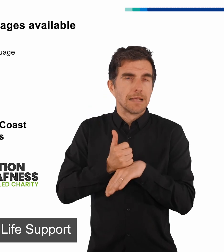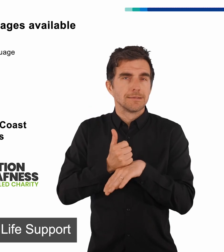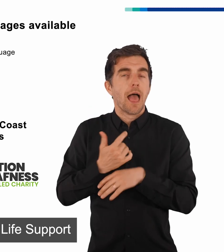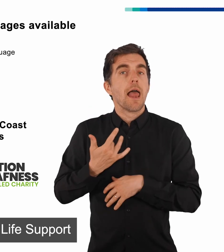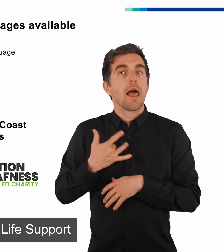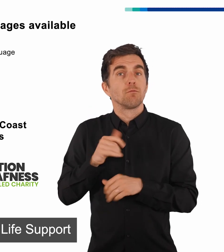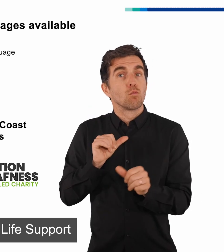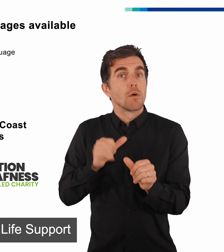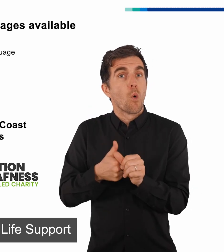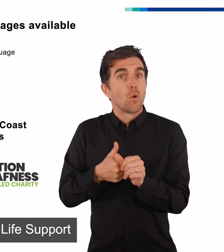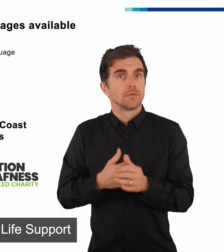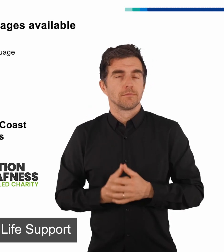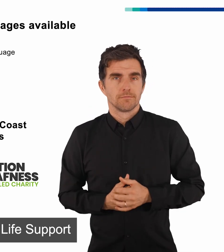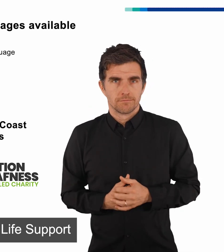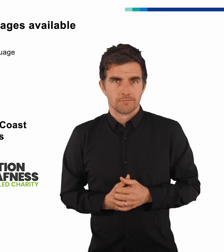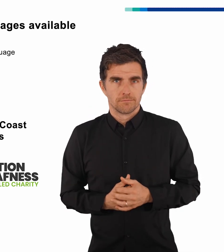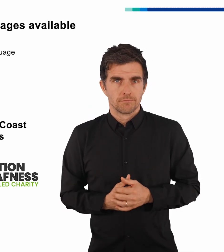coronary heart disease and how the heart works,